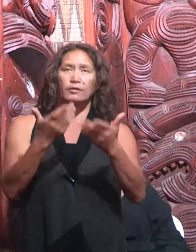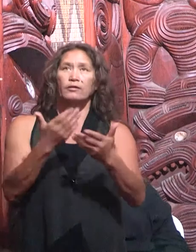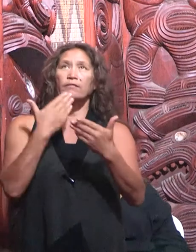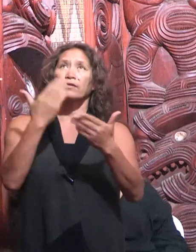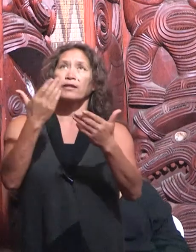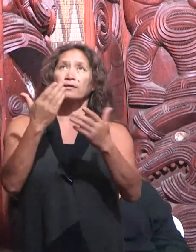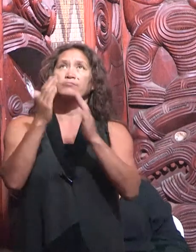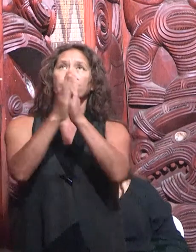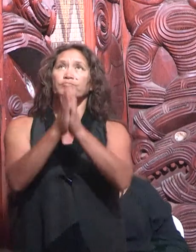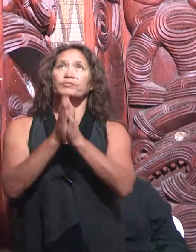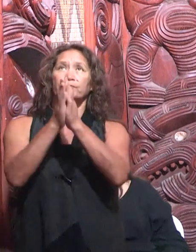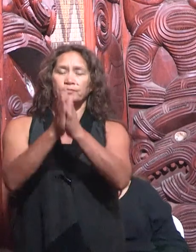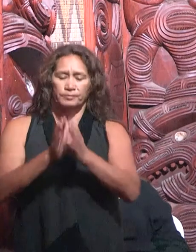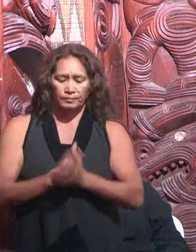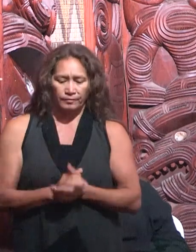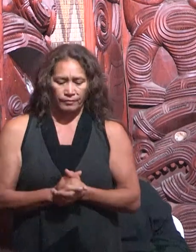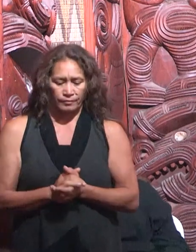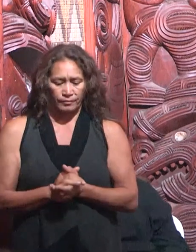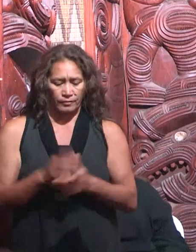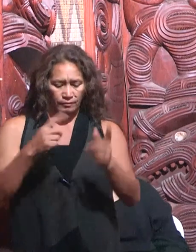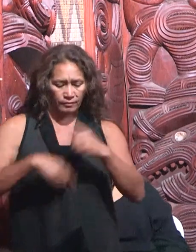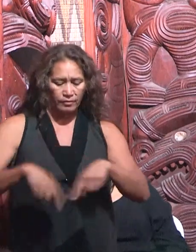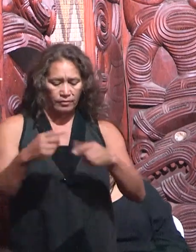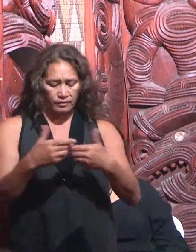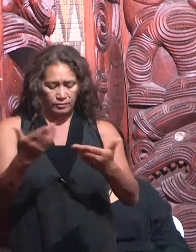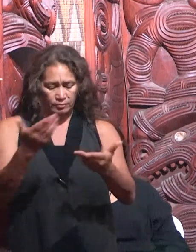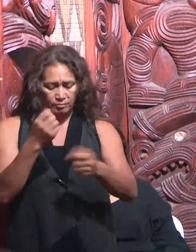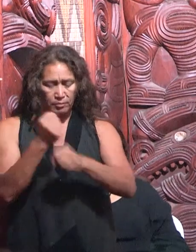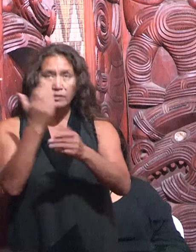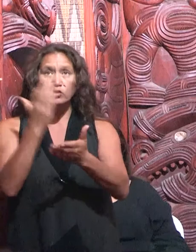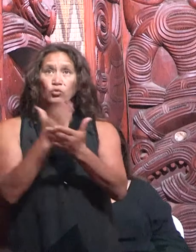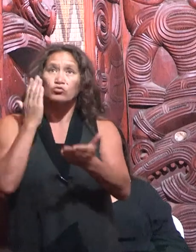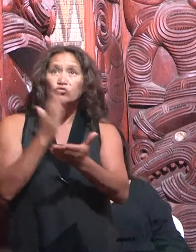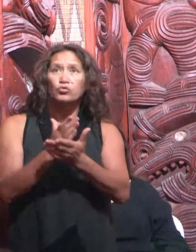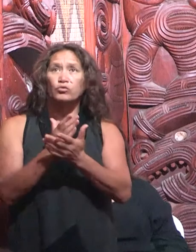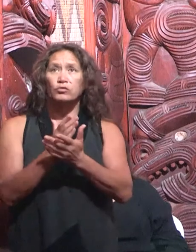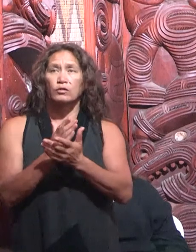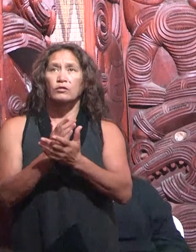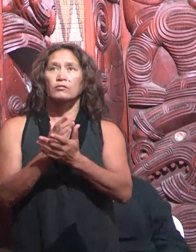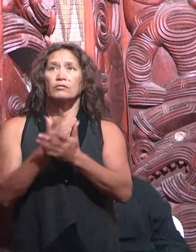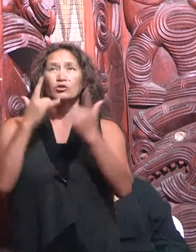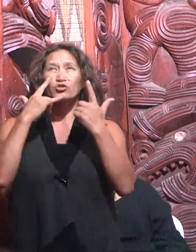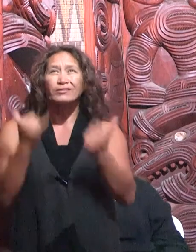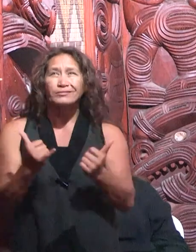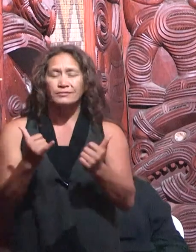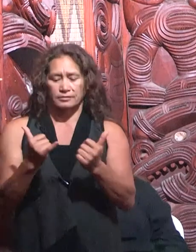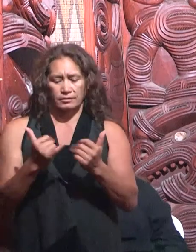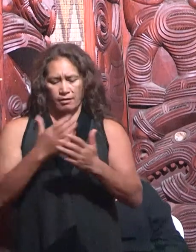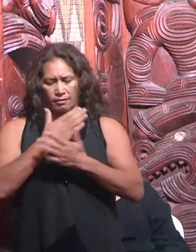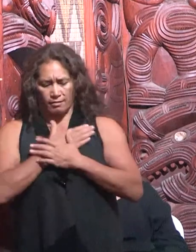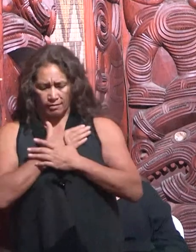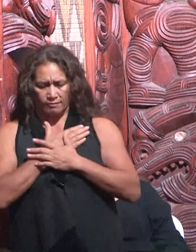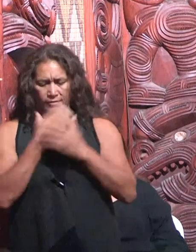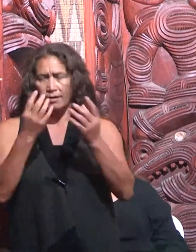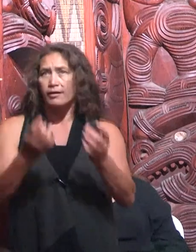for all who sought to uphold truth, peace and justice, for all whose deeds of love, mercy and